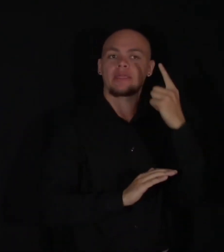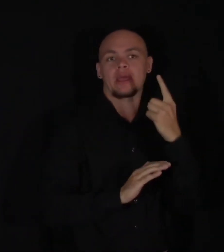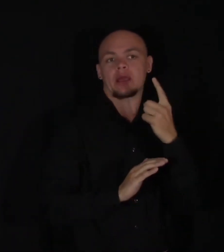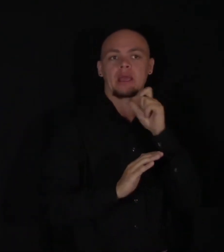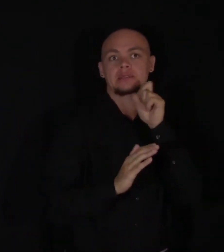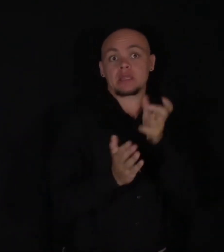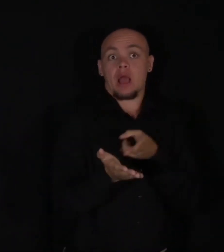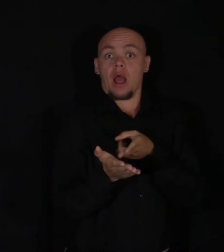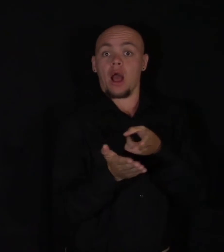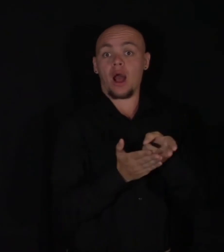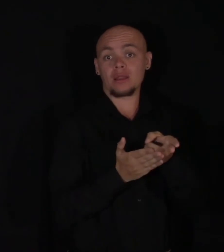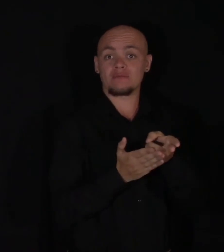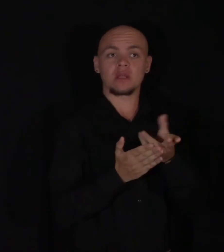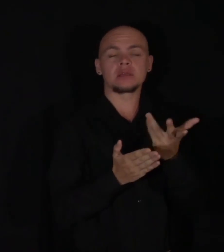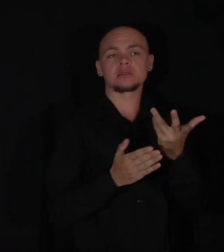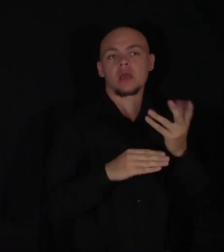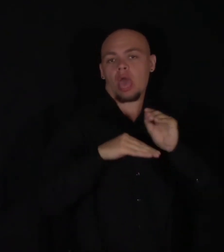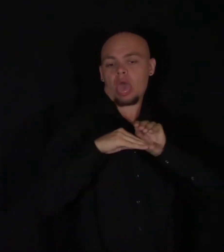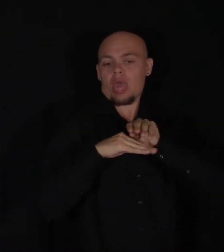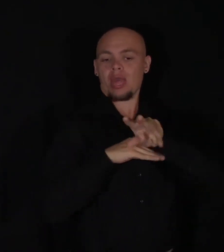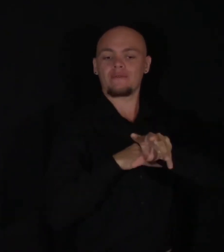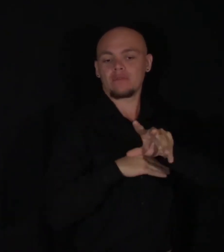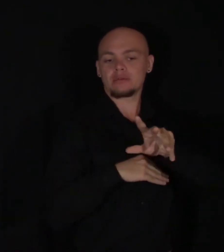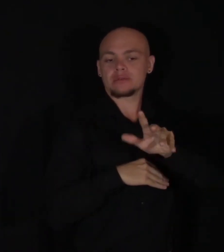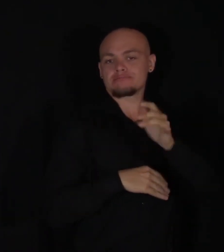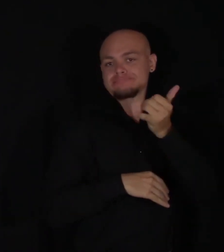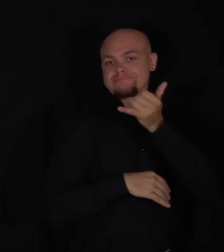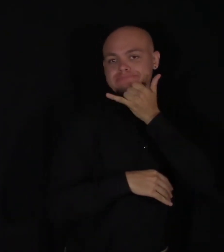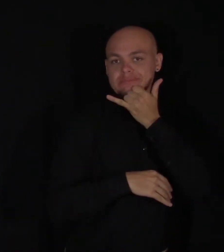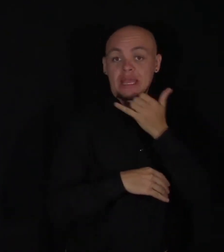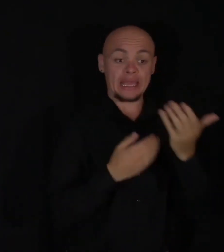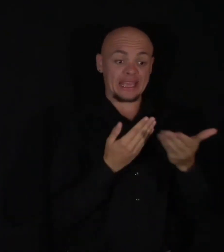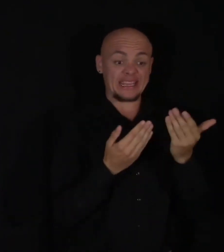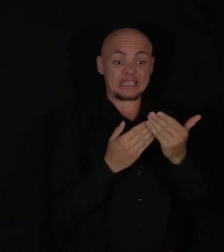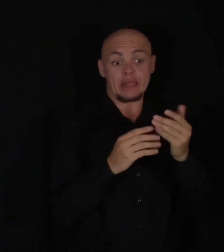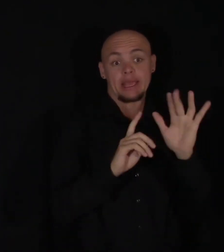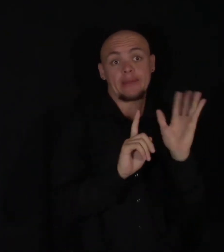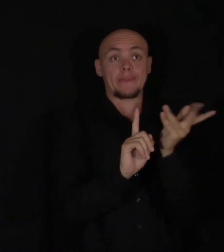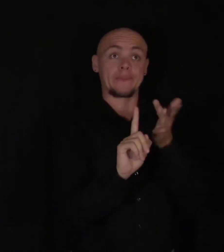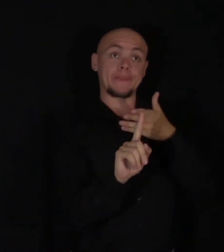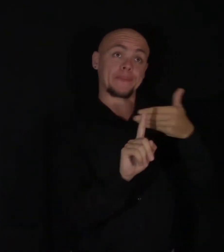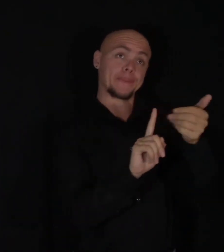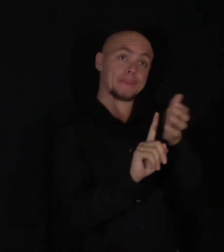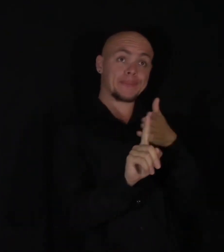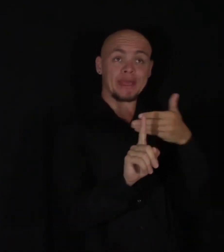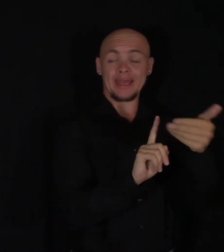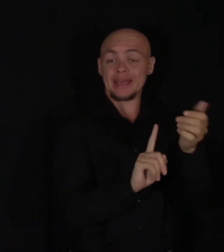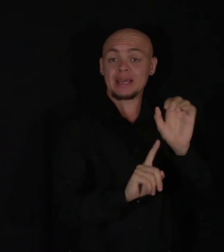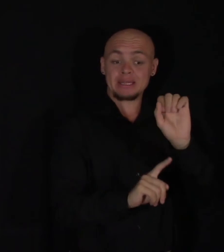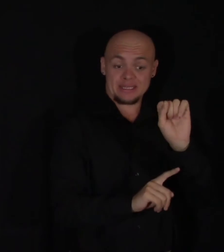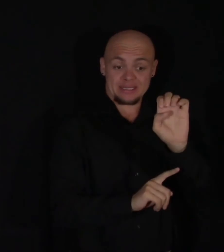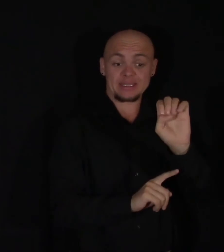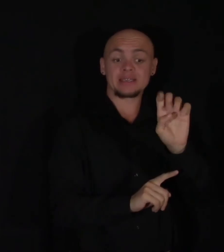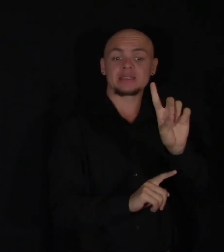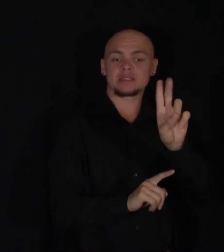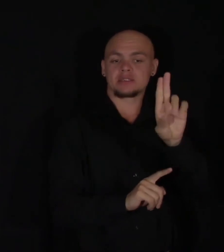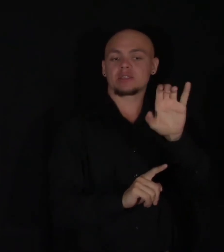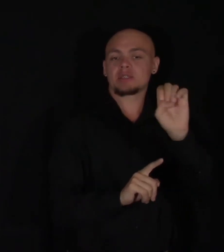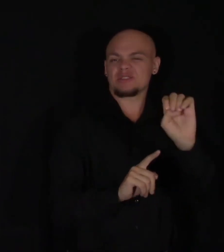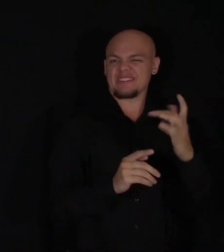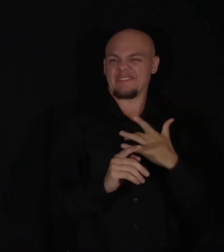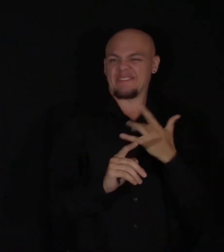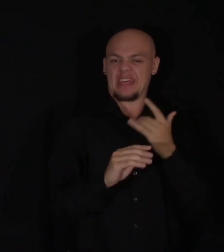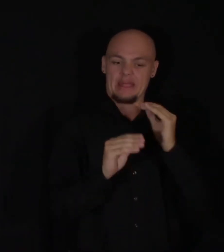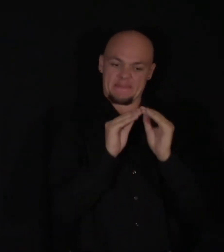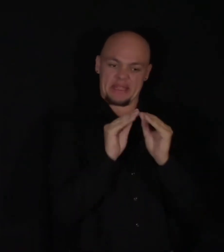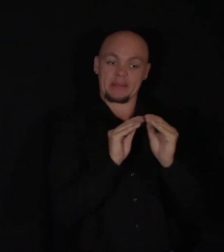acceptable form of influence. People who are easily seduced to some degree feel manipulated into the situation. When we think of